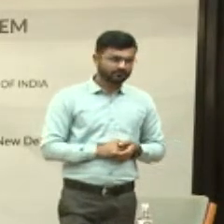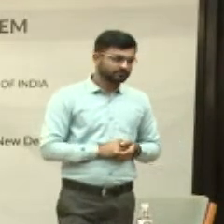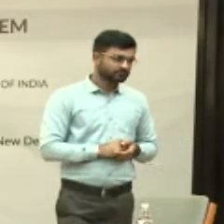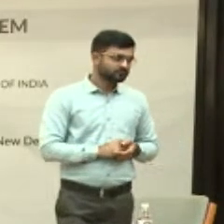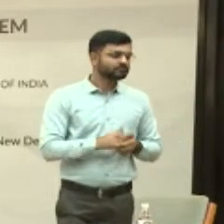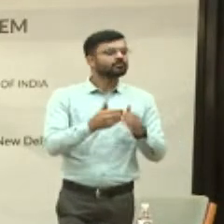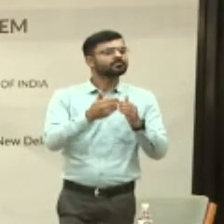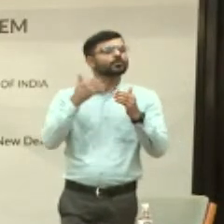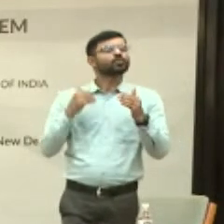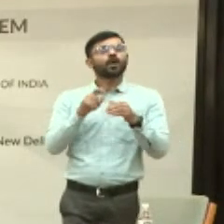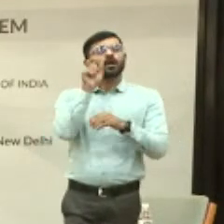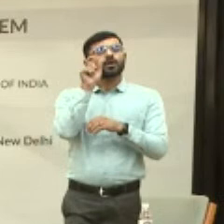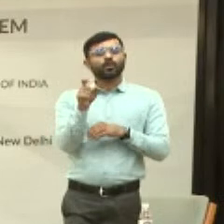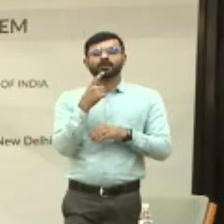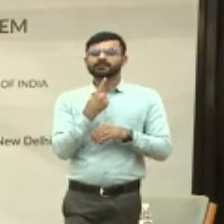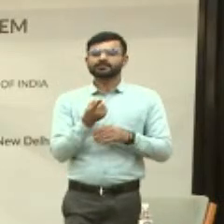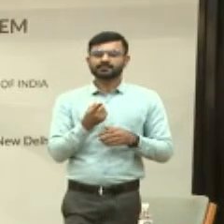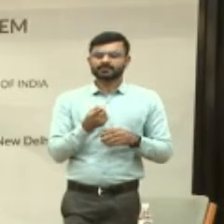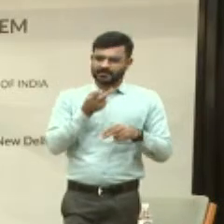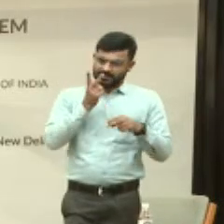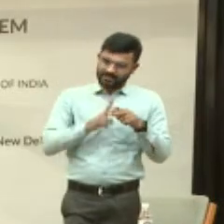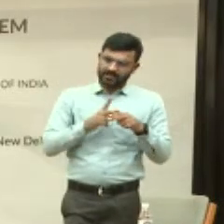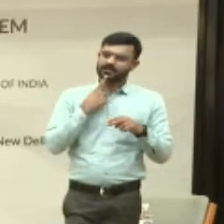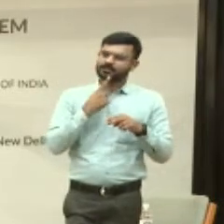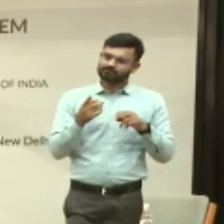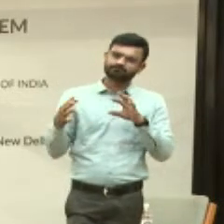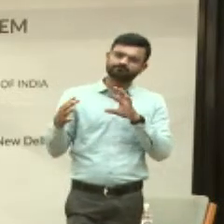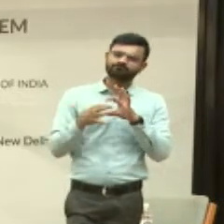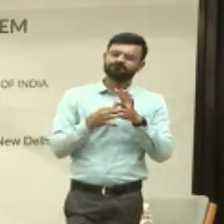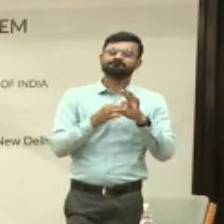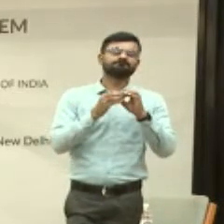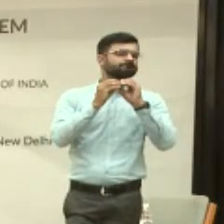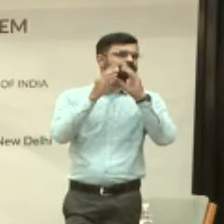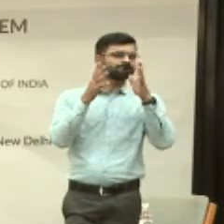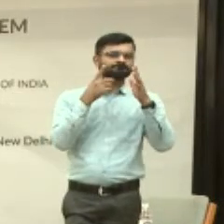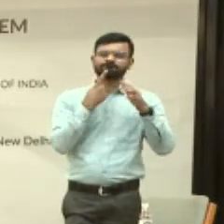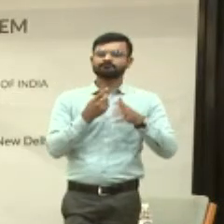Back of the envelope. But it's a striking image.